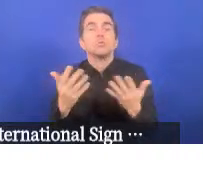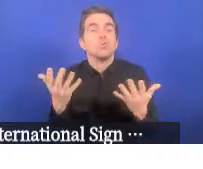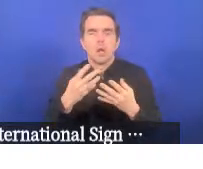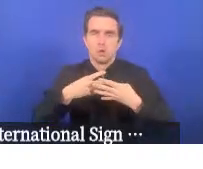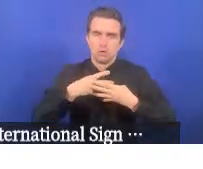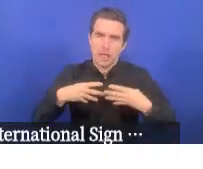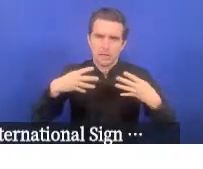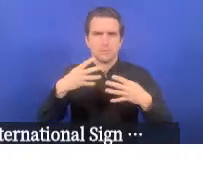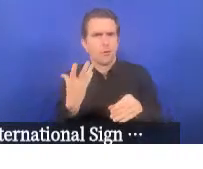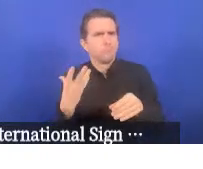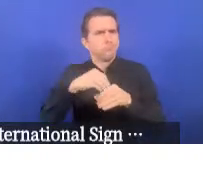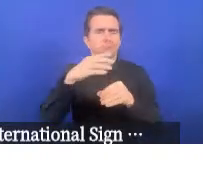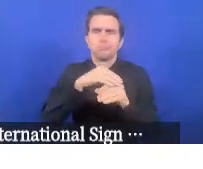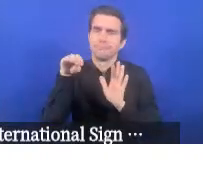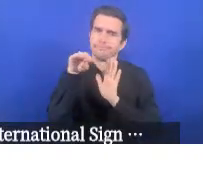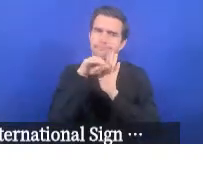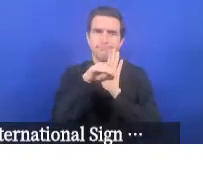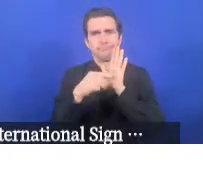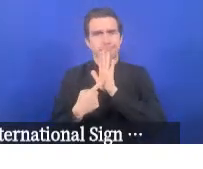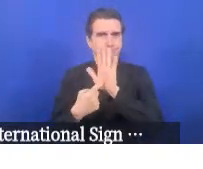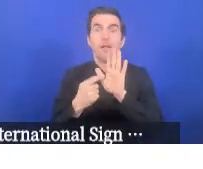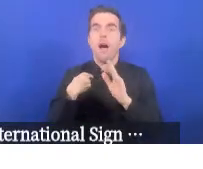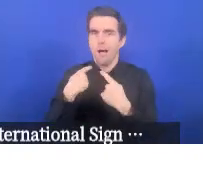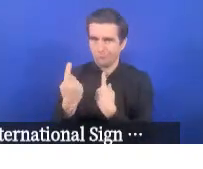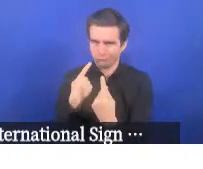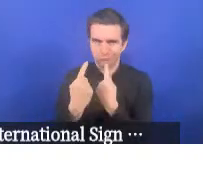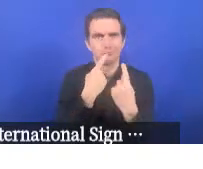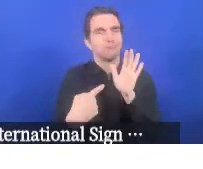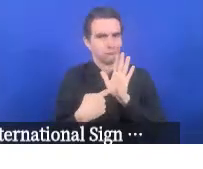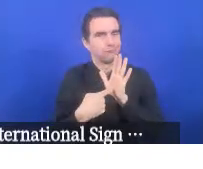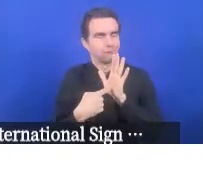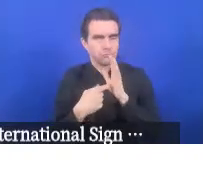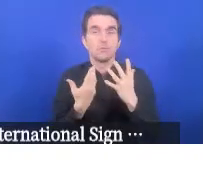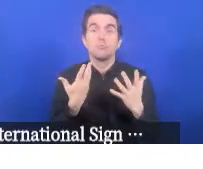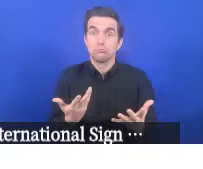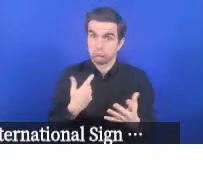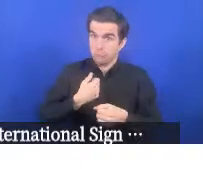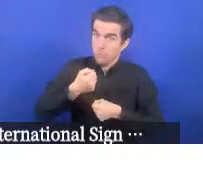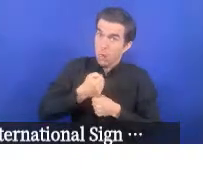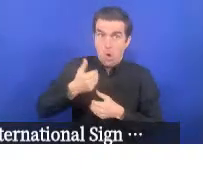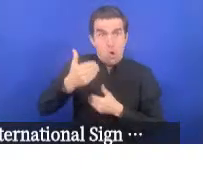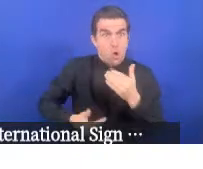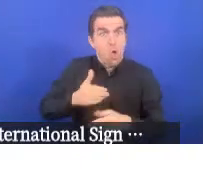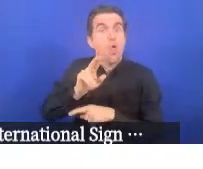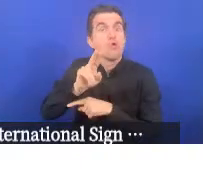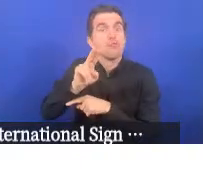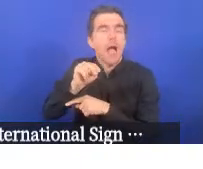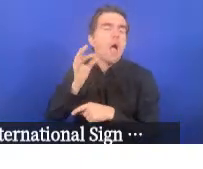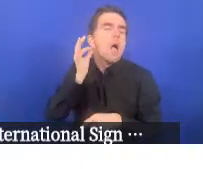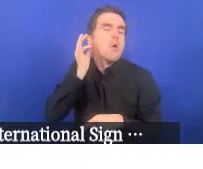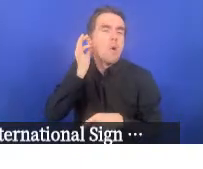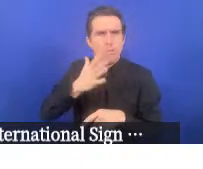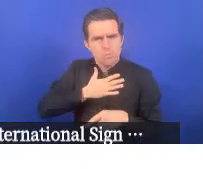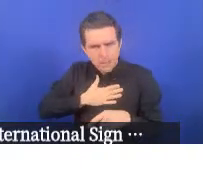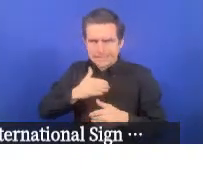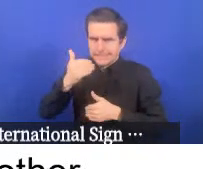and to hopefully share with you some insights on tourism, gender mainstreaming in the tourism sector.